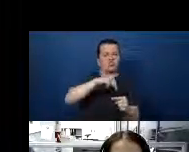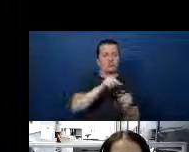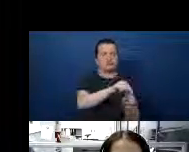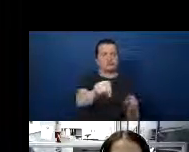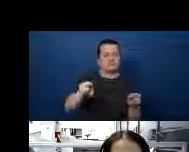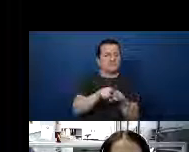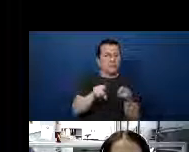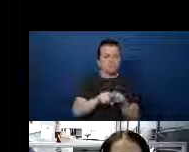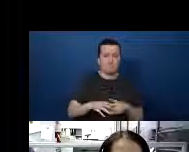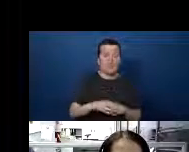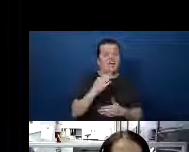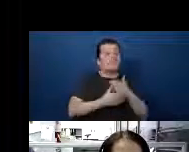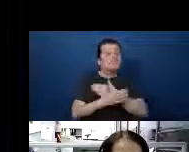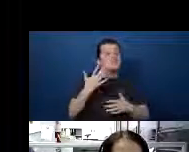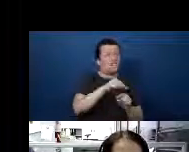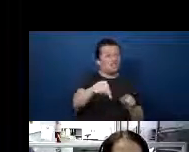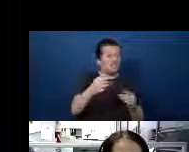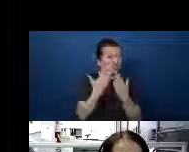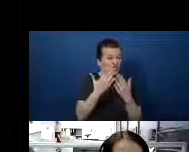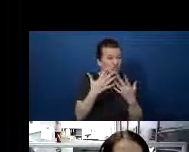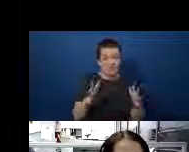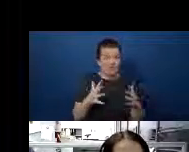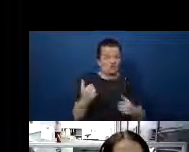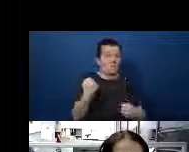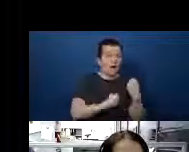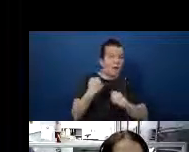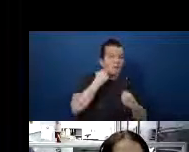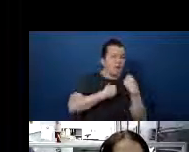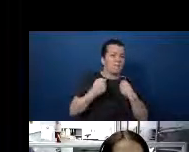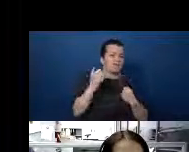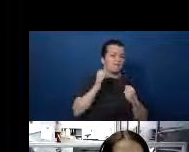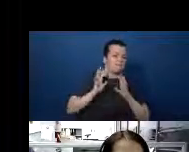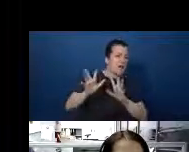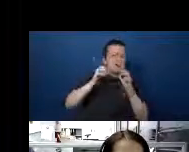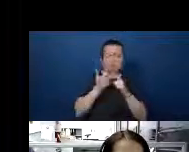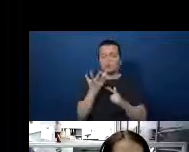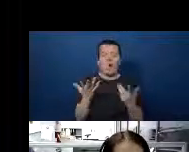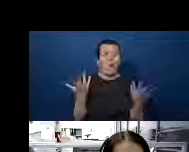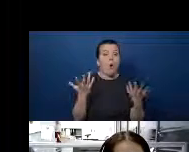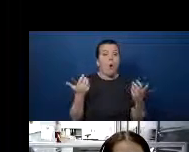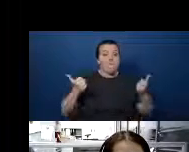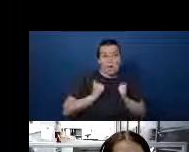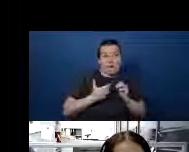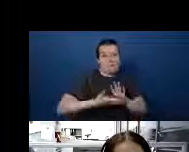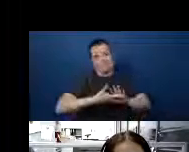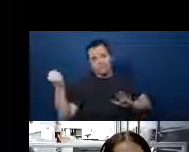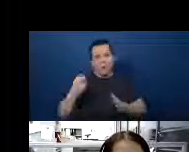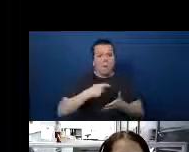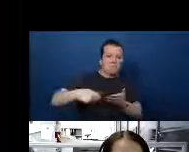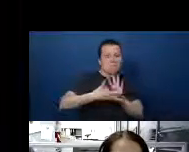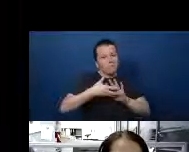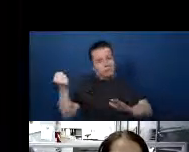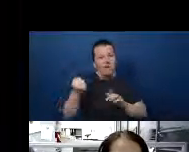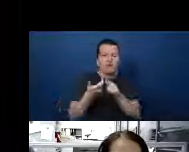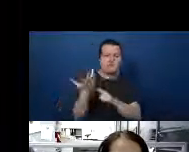beaten, had their personal belongings such as pens, books, and backpacks shown or damaged by peer, and